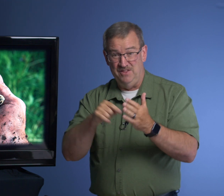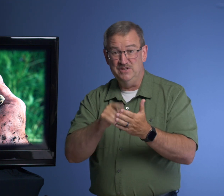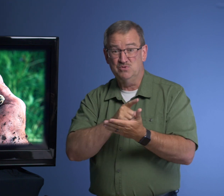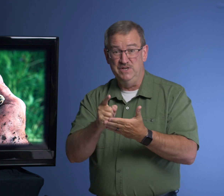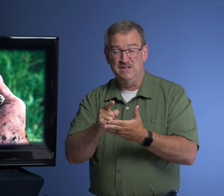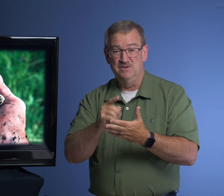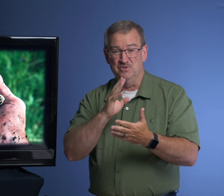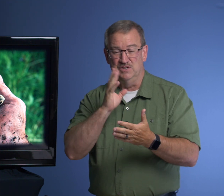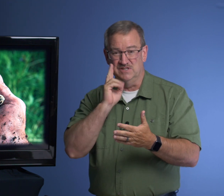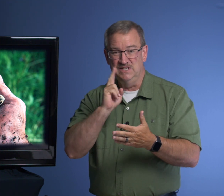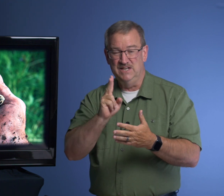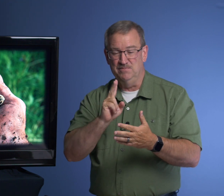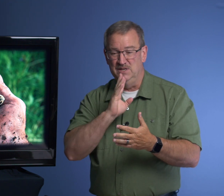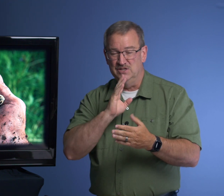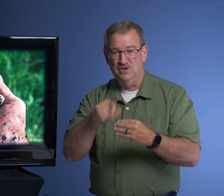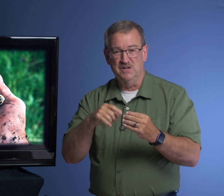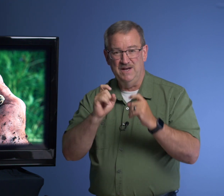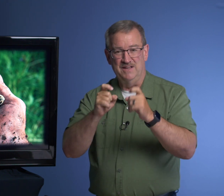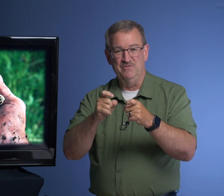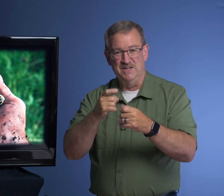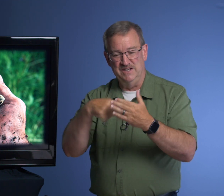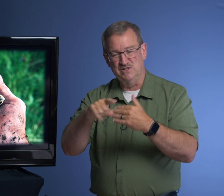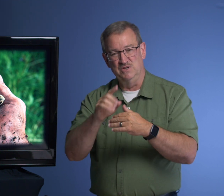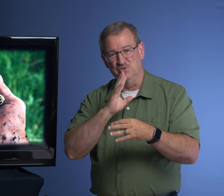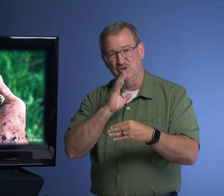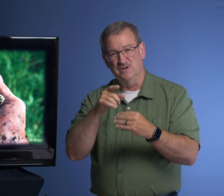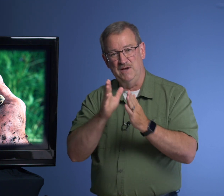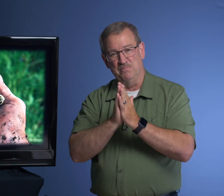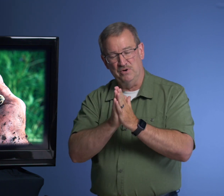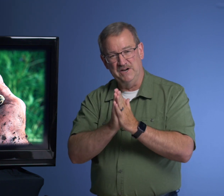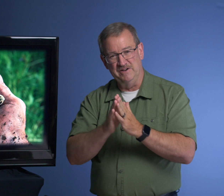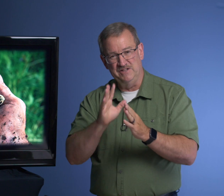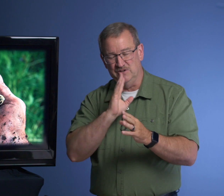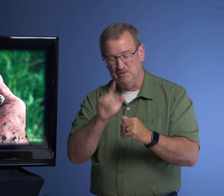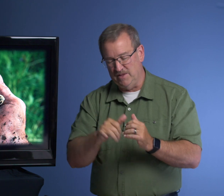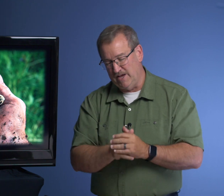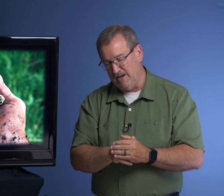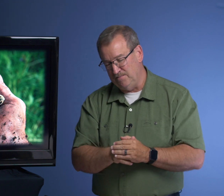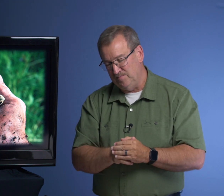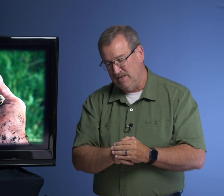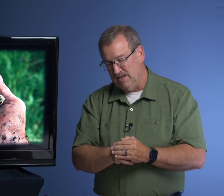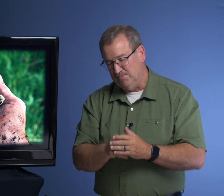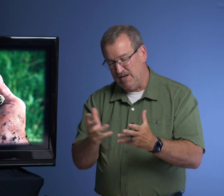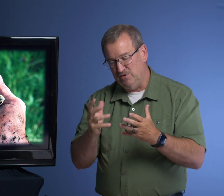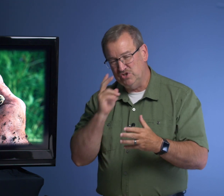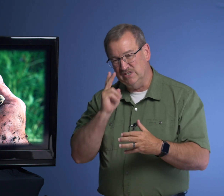This week, we're going to see him talk about giving, and next week we'll talk about prayer. He talks about that. But I want you to